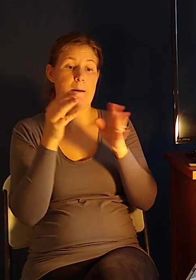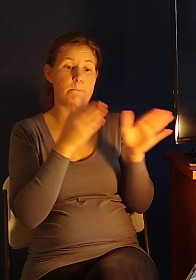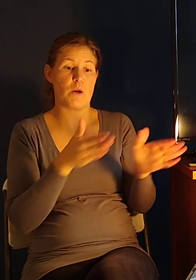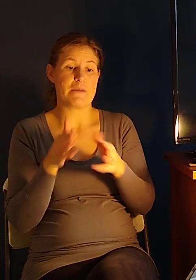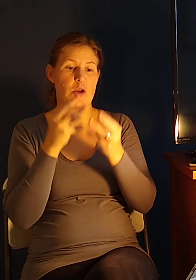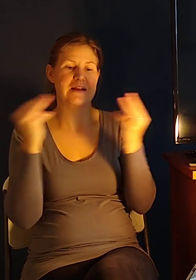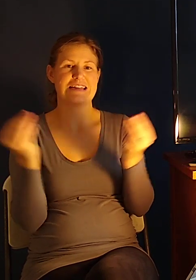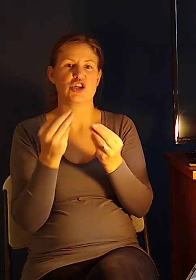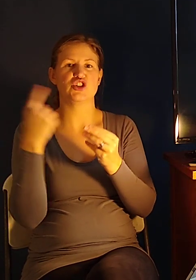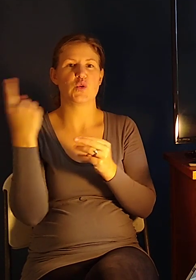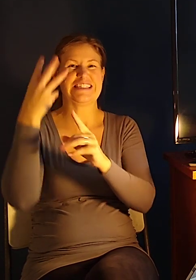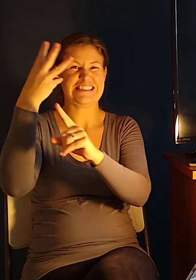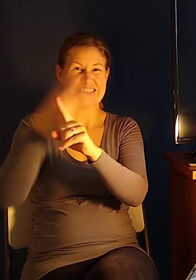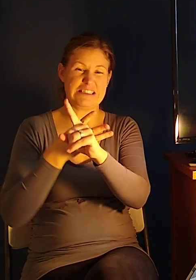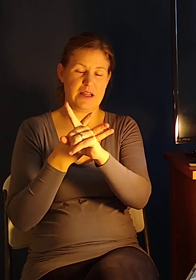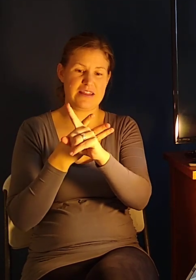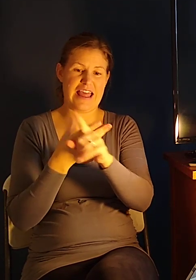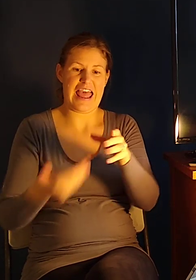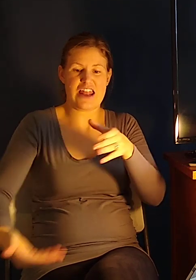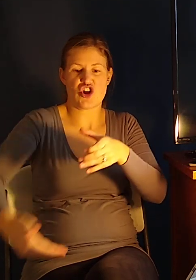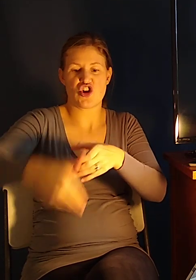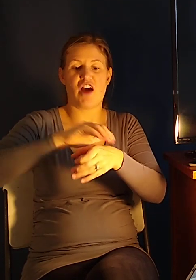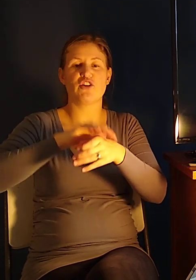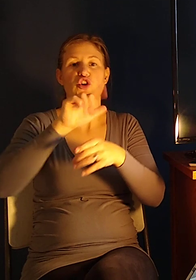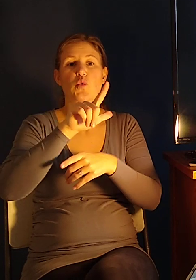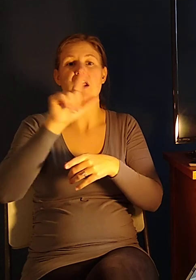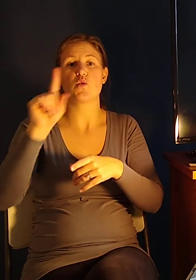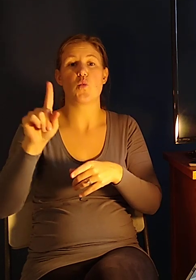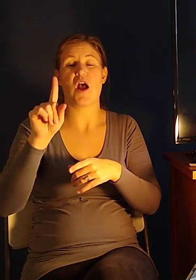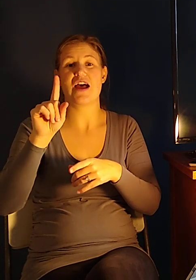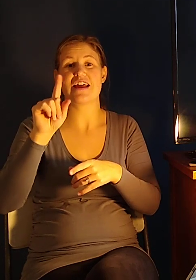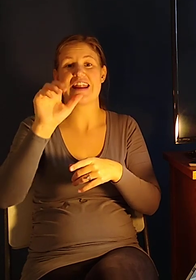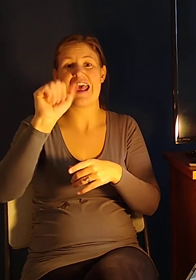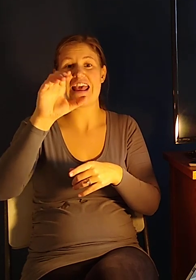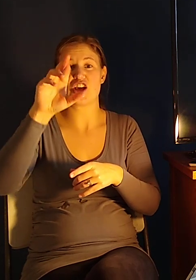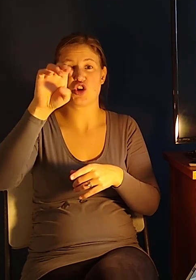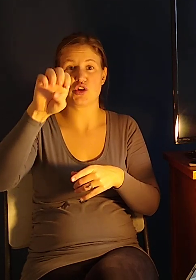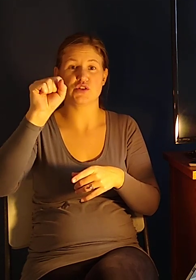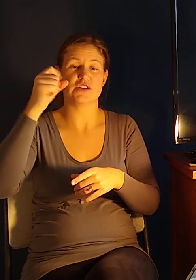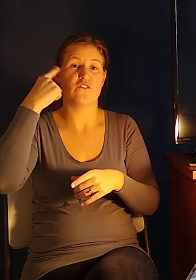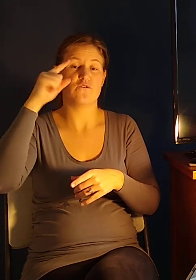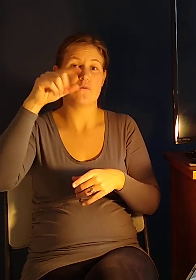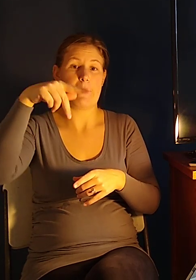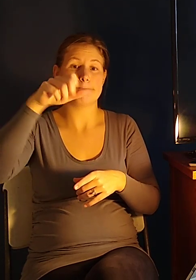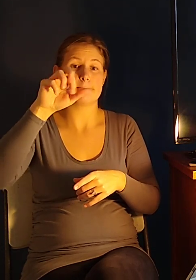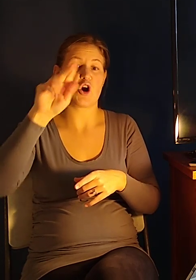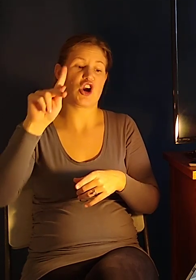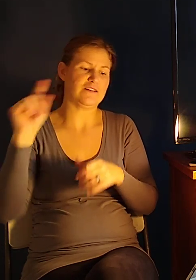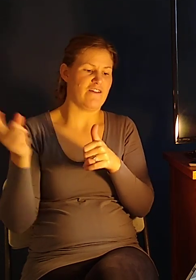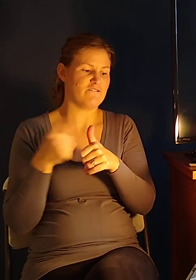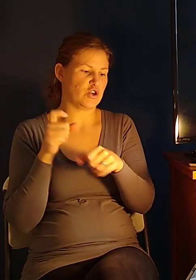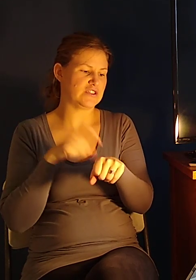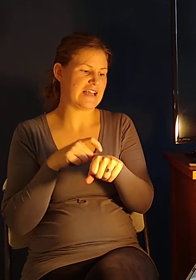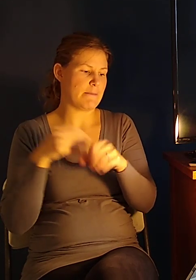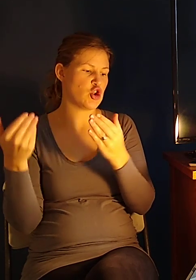months and enclosed 21 acres of park. And this was the first time that new industrial methods and materials